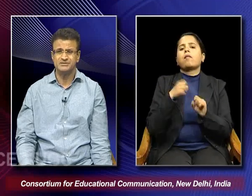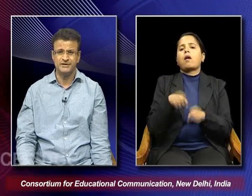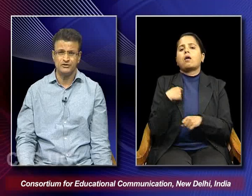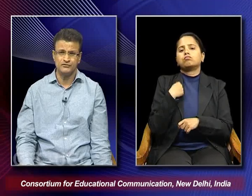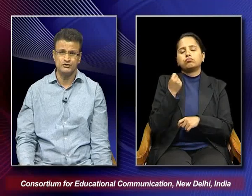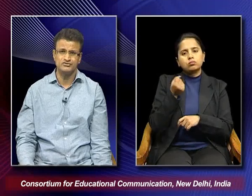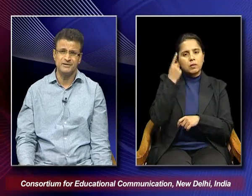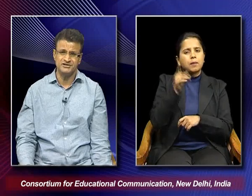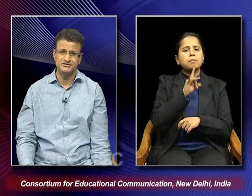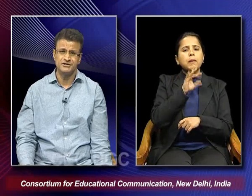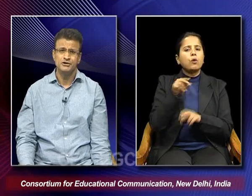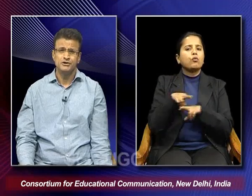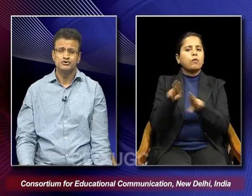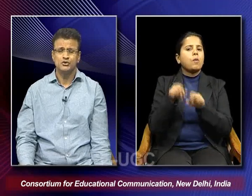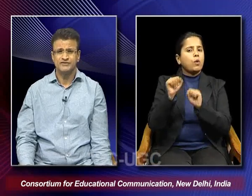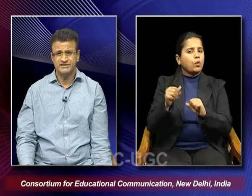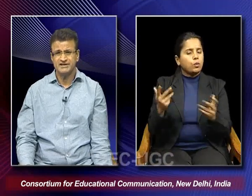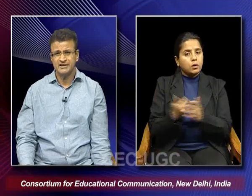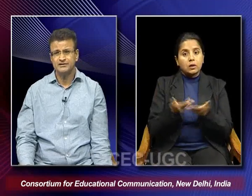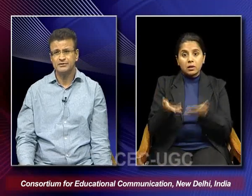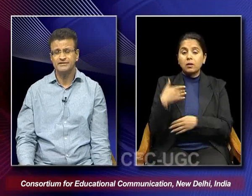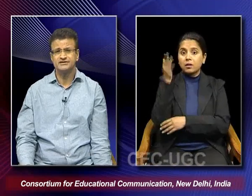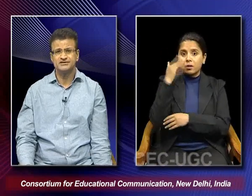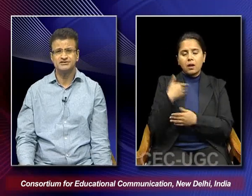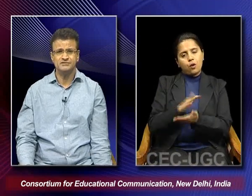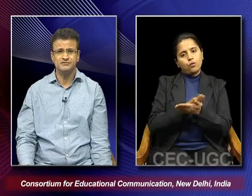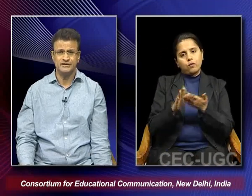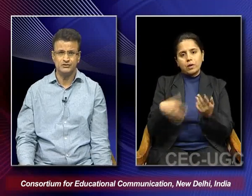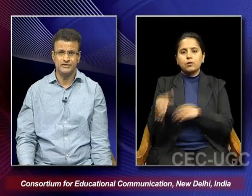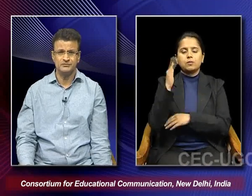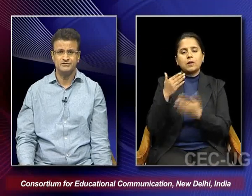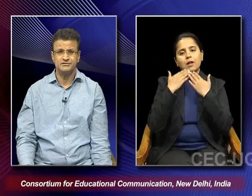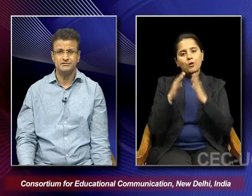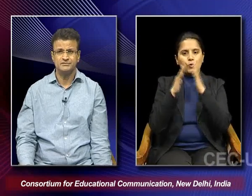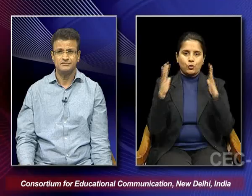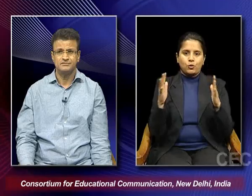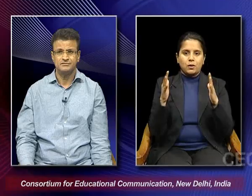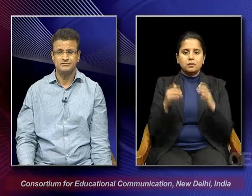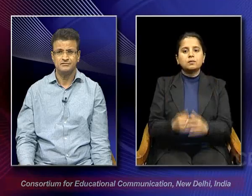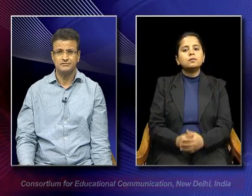realize the pain of those families. So with this, I'd like to end the discussion. Thank you very much.